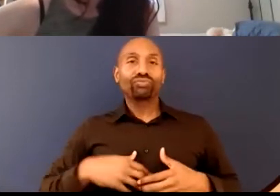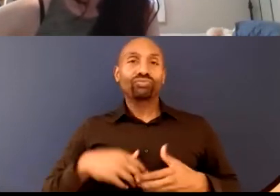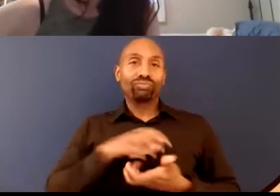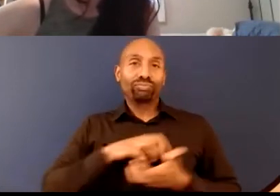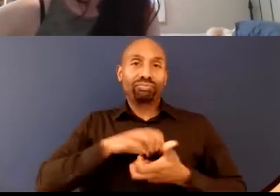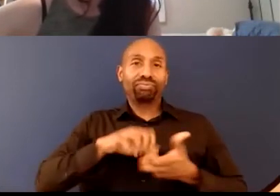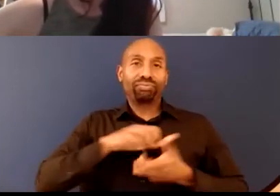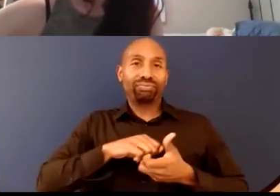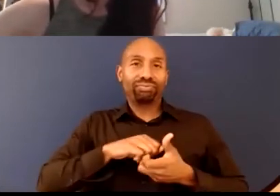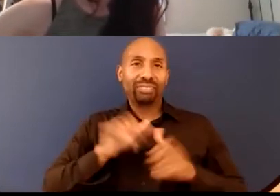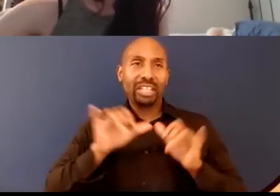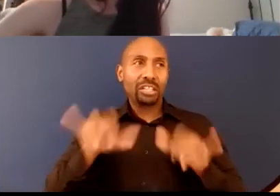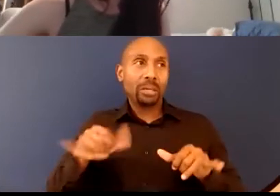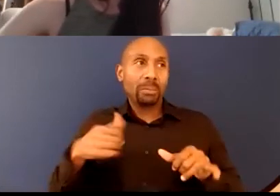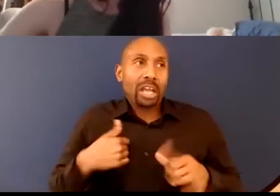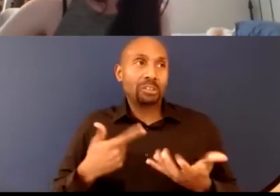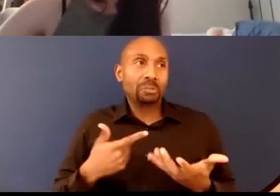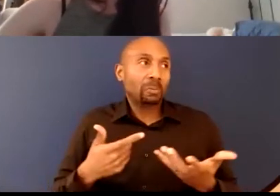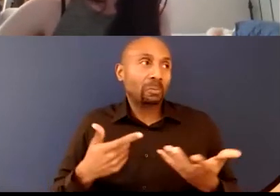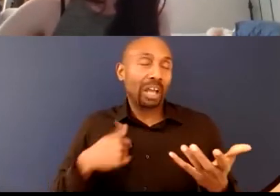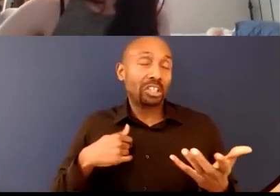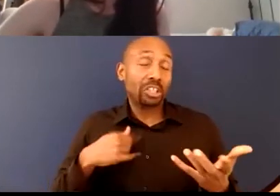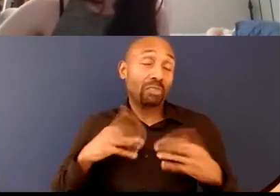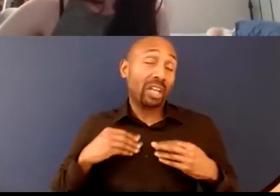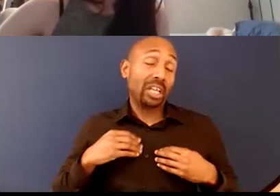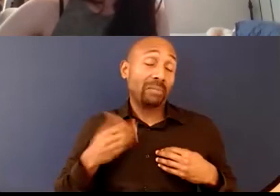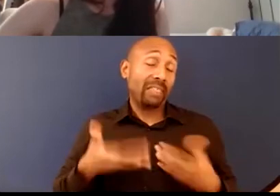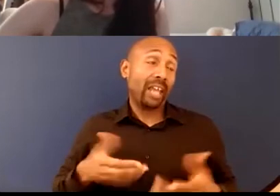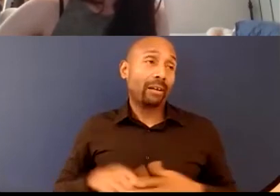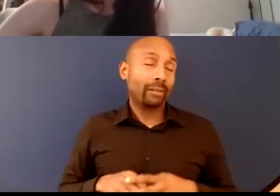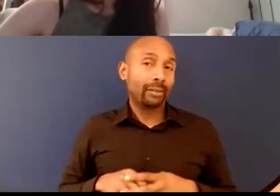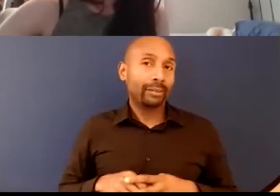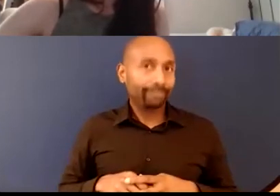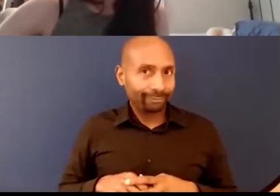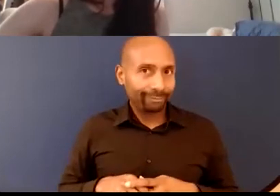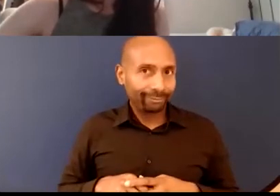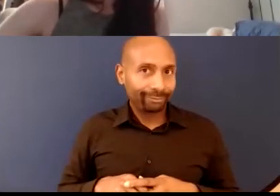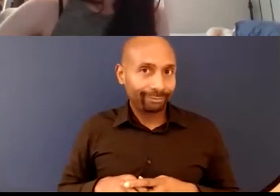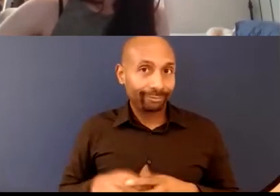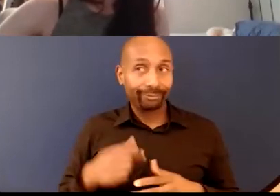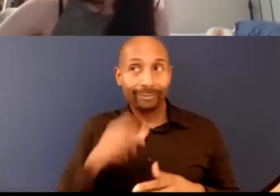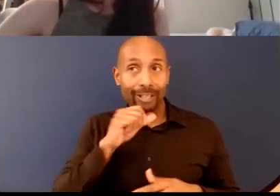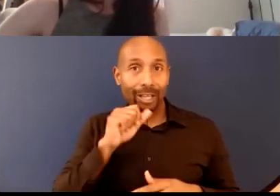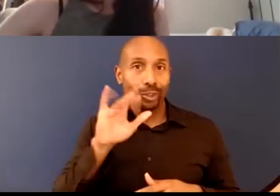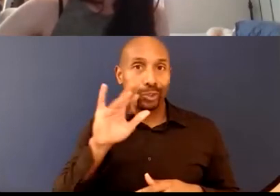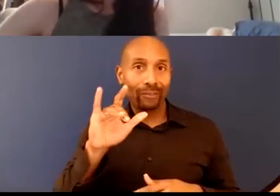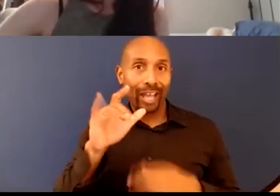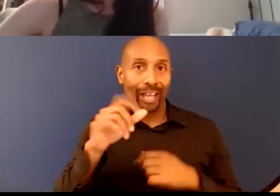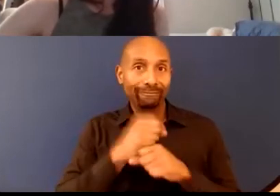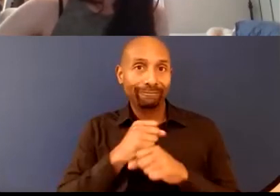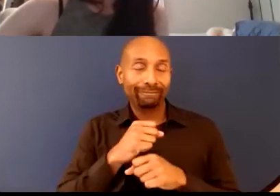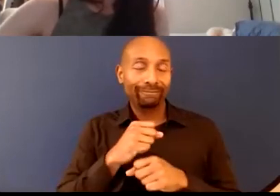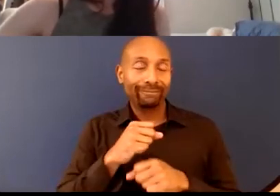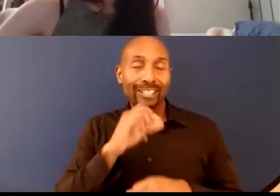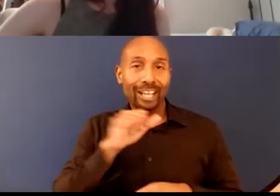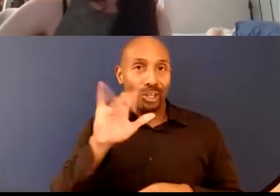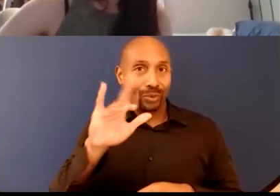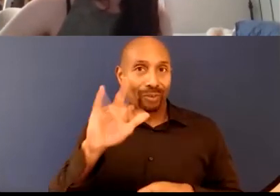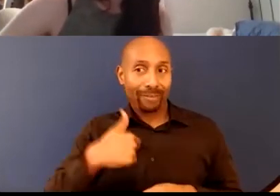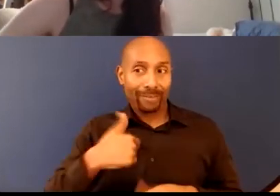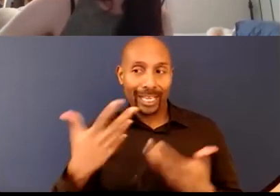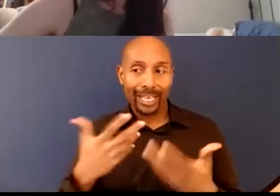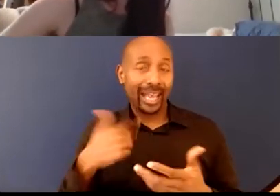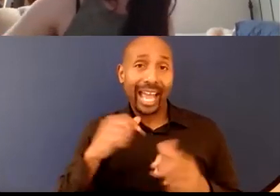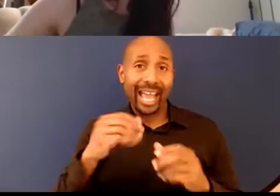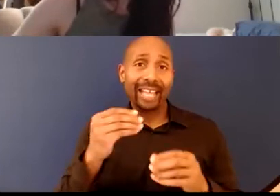as a 25-year-old, right? Things that I eat. I can eat mostly